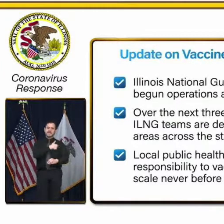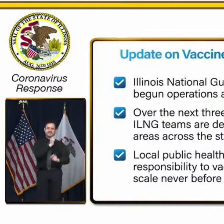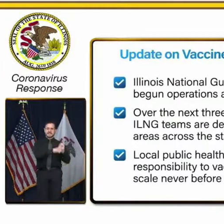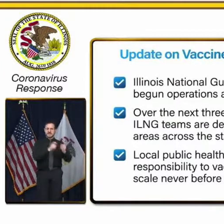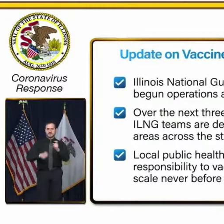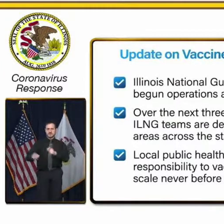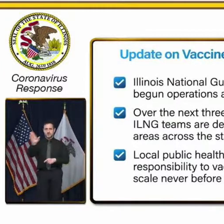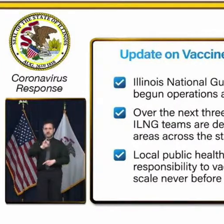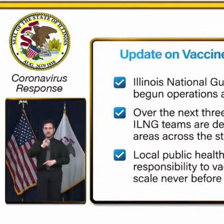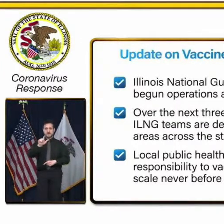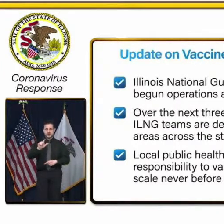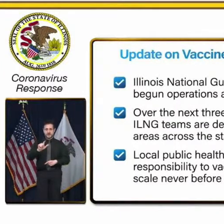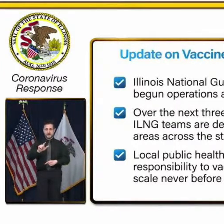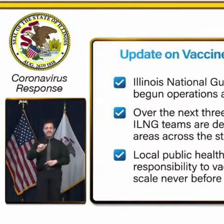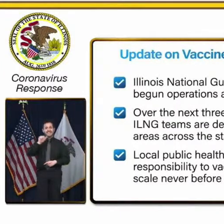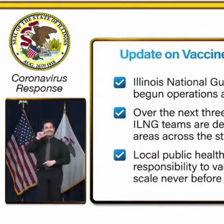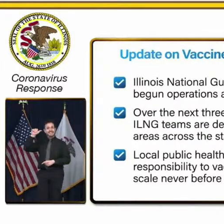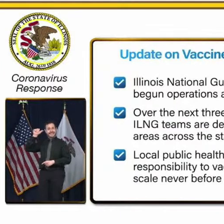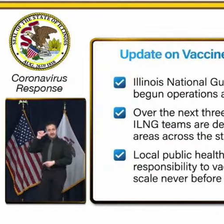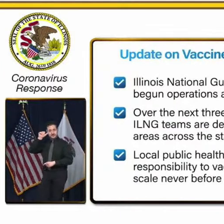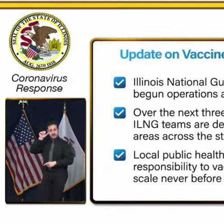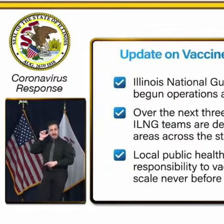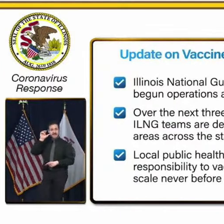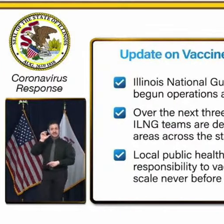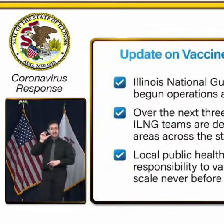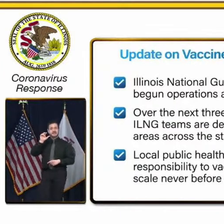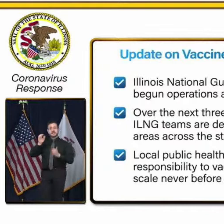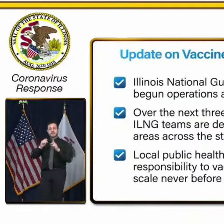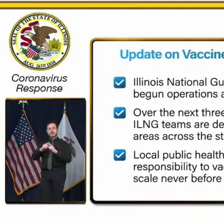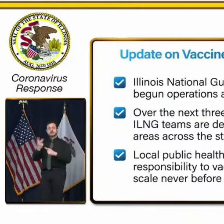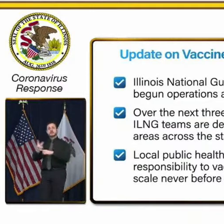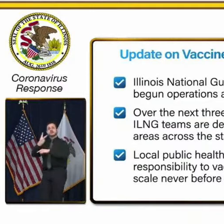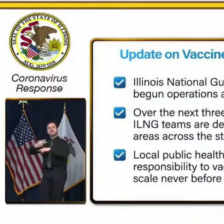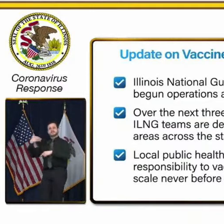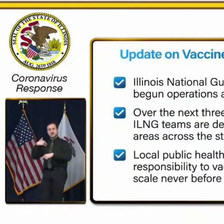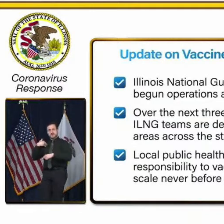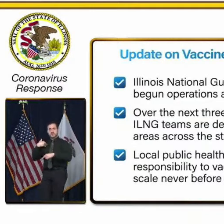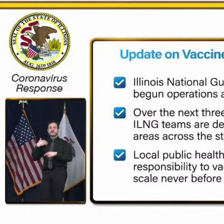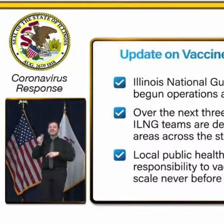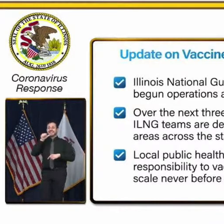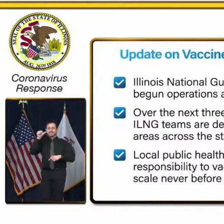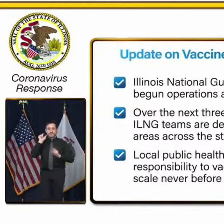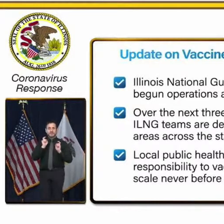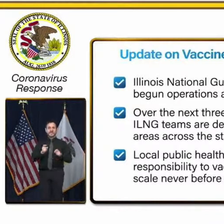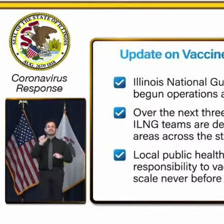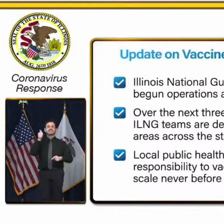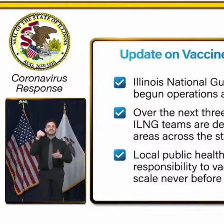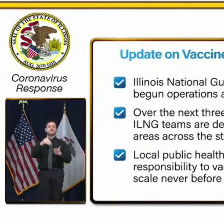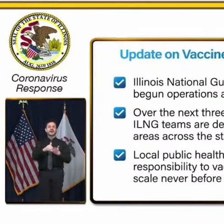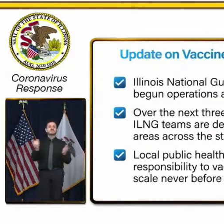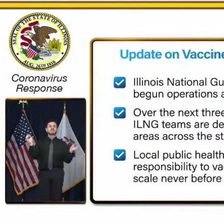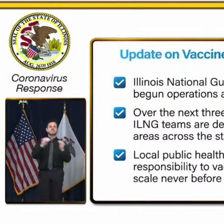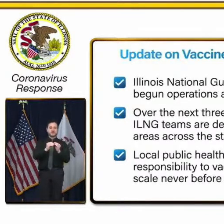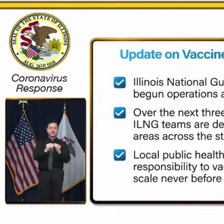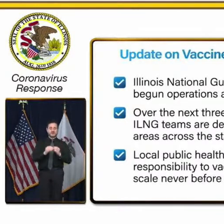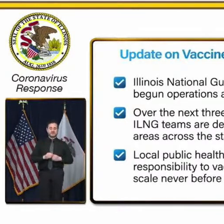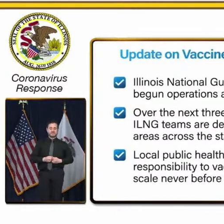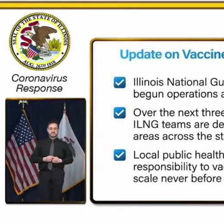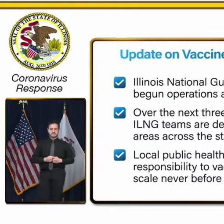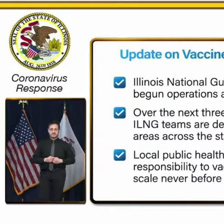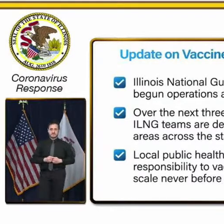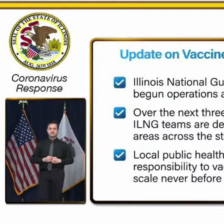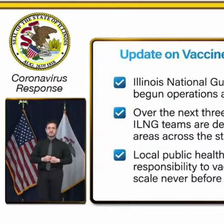and 10,000 more yesterday than the day before. In fact, as of today, of the vaccines directed by the state of